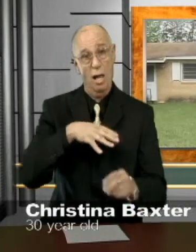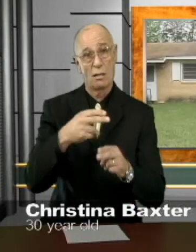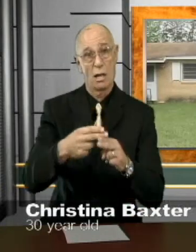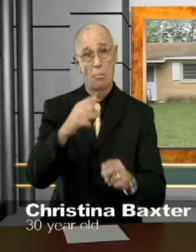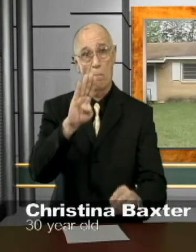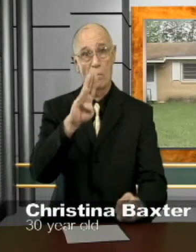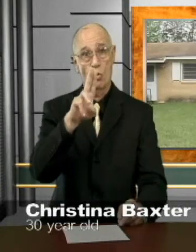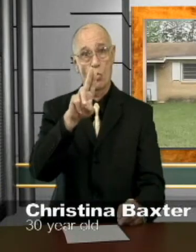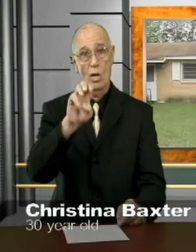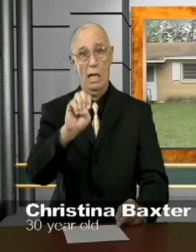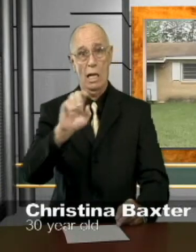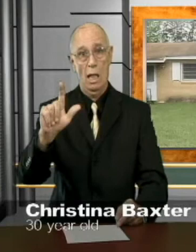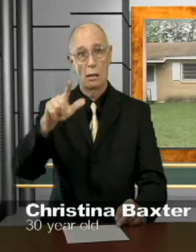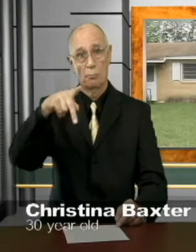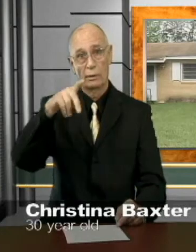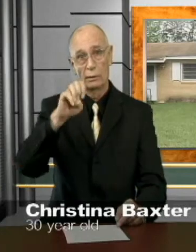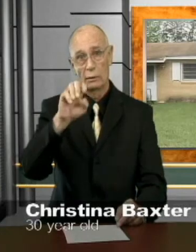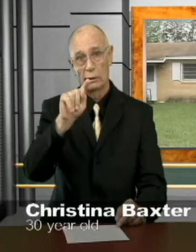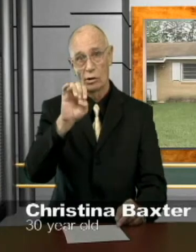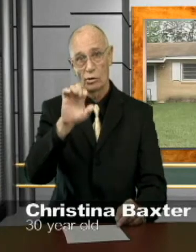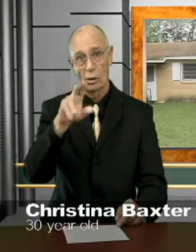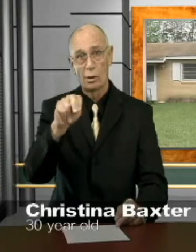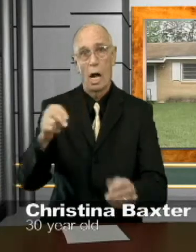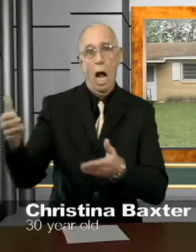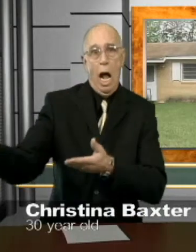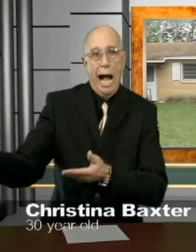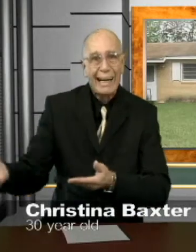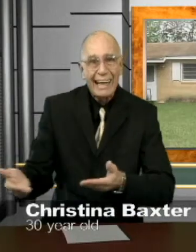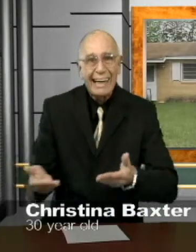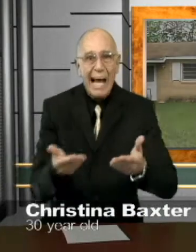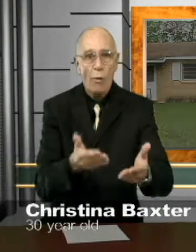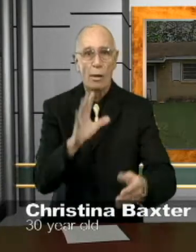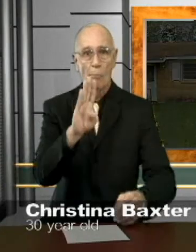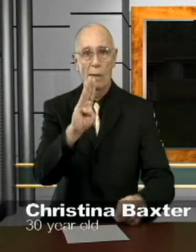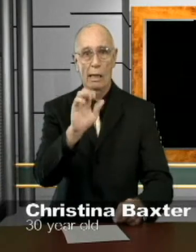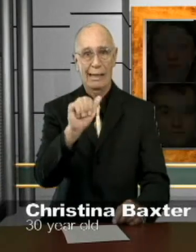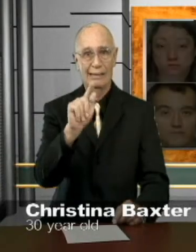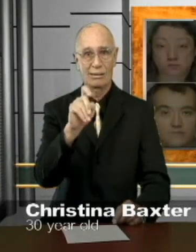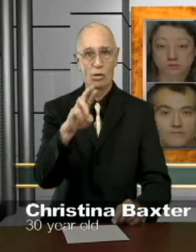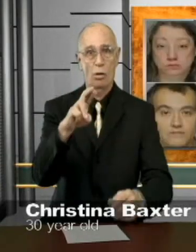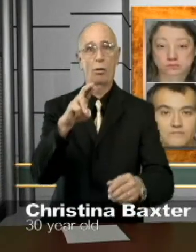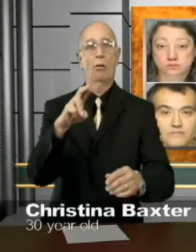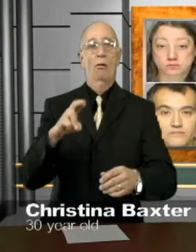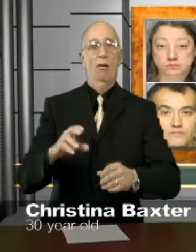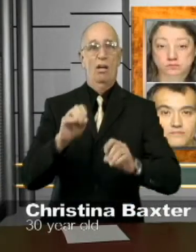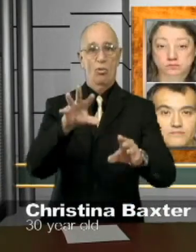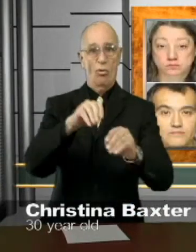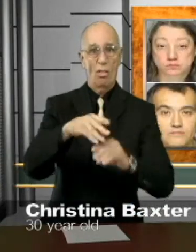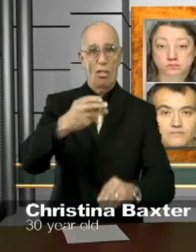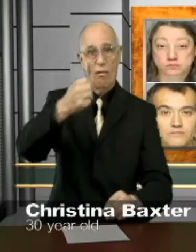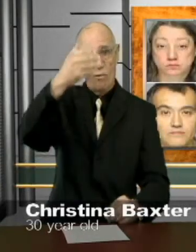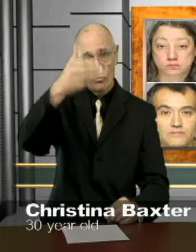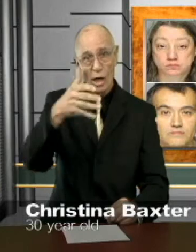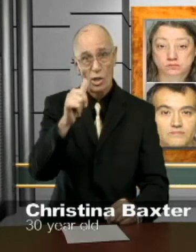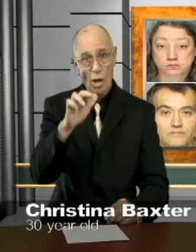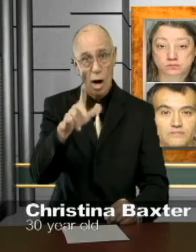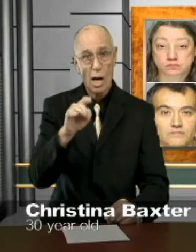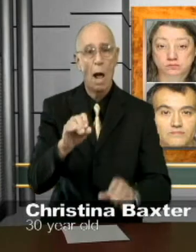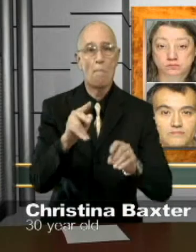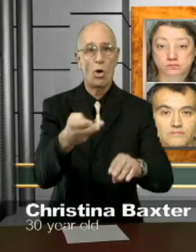Peterson carry Baxter into the front yard and place her on the grass. He then